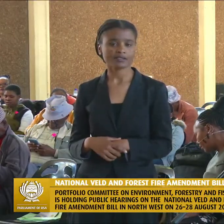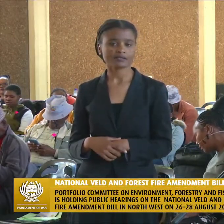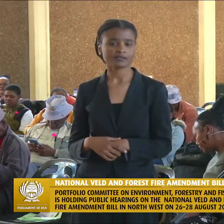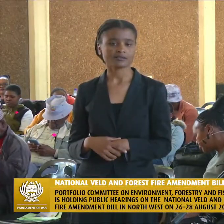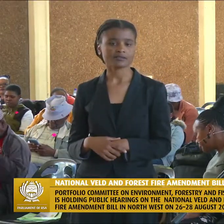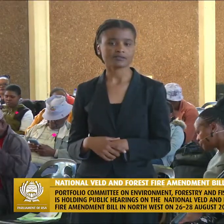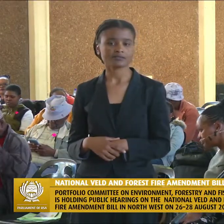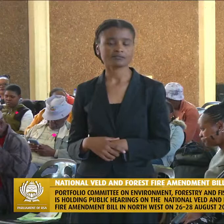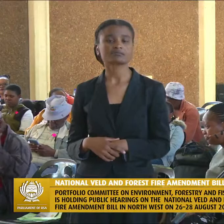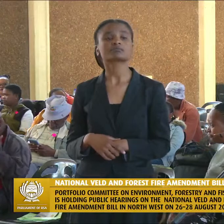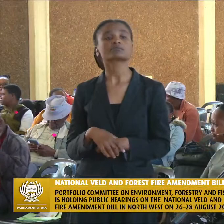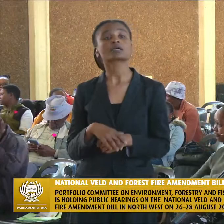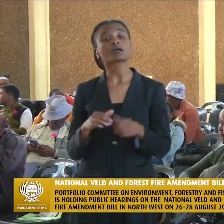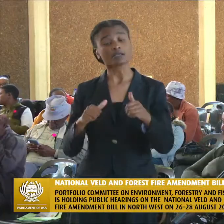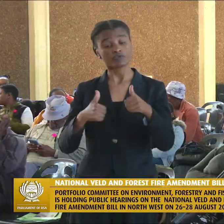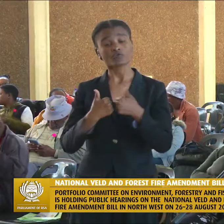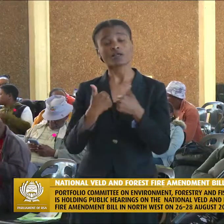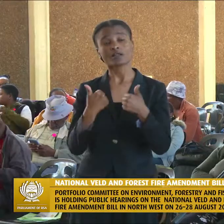another challenge